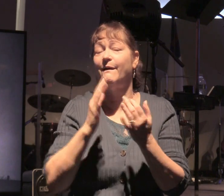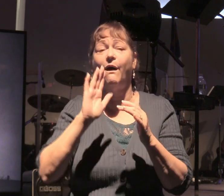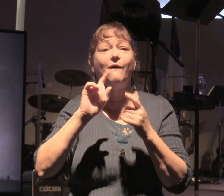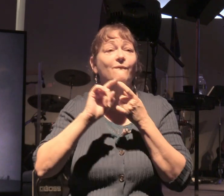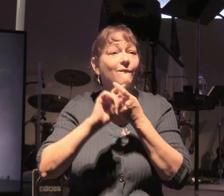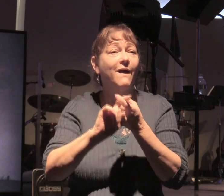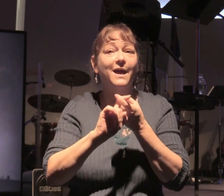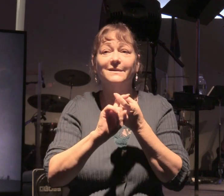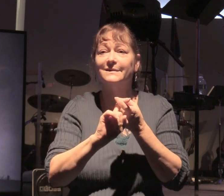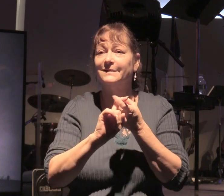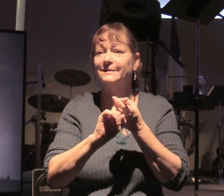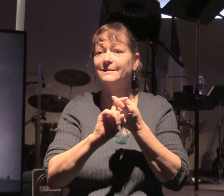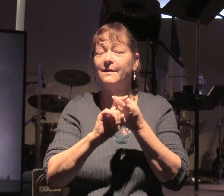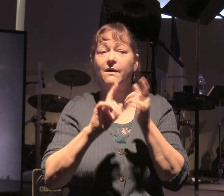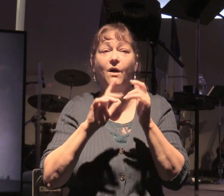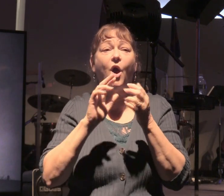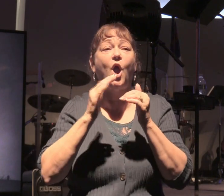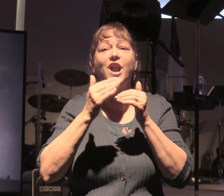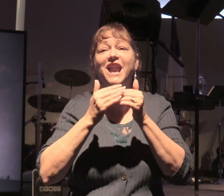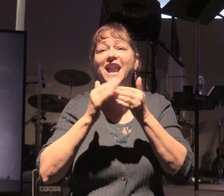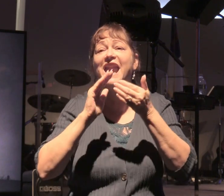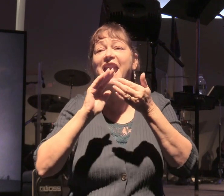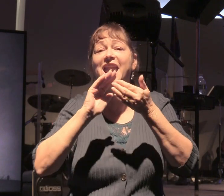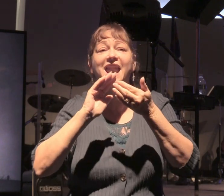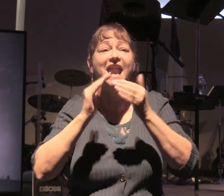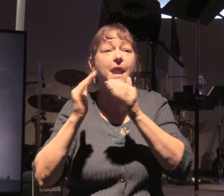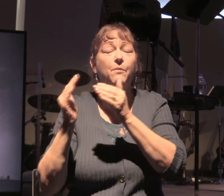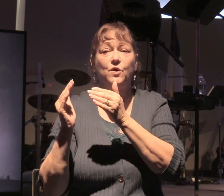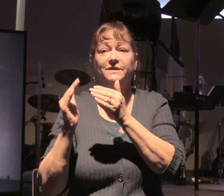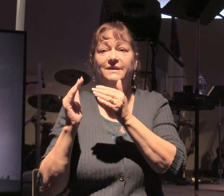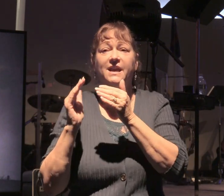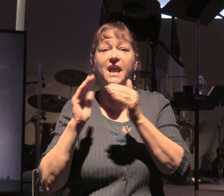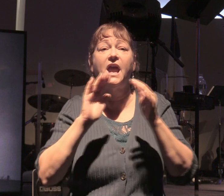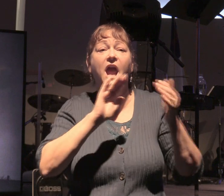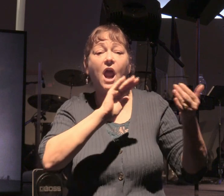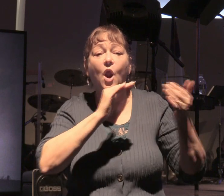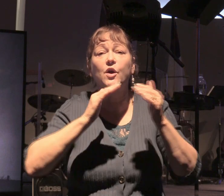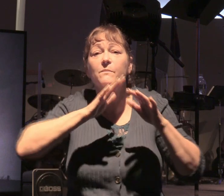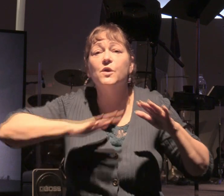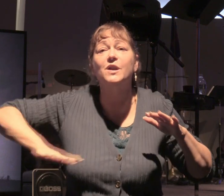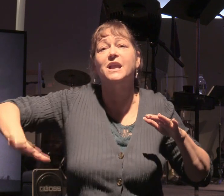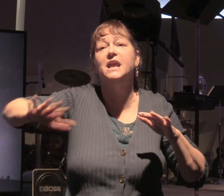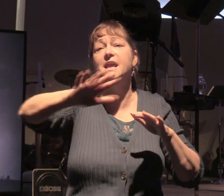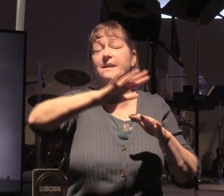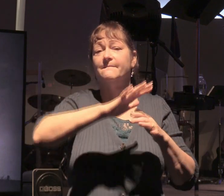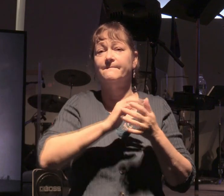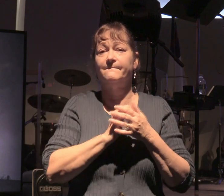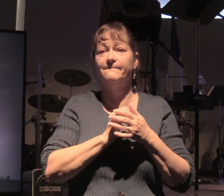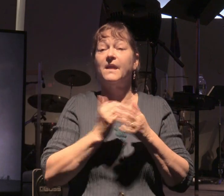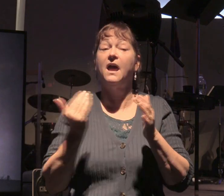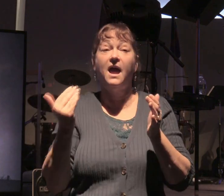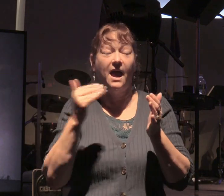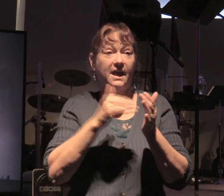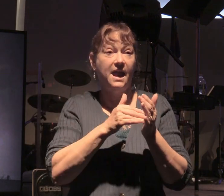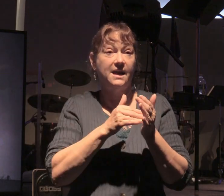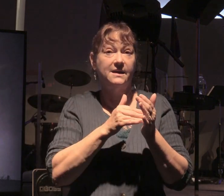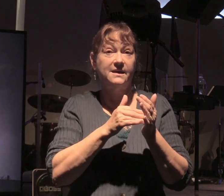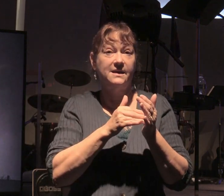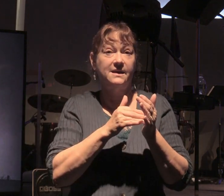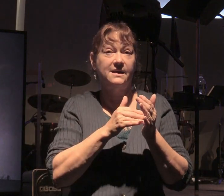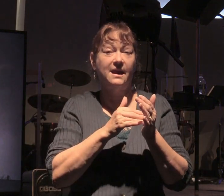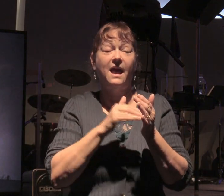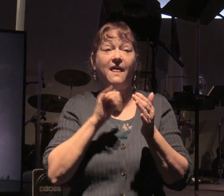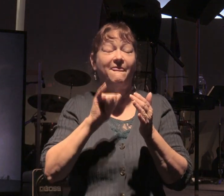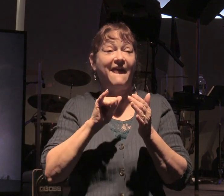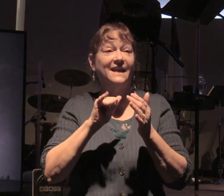of our friends, to all of our neighbors, to all those in our community. Once again, that's